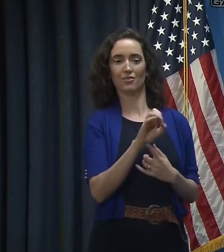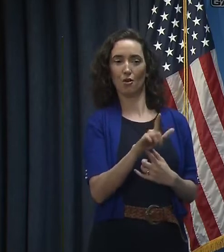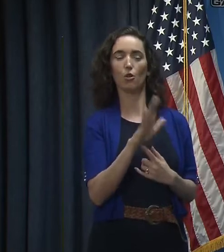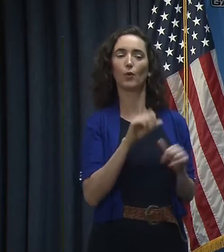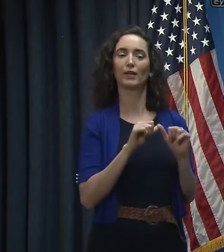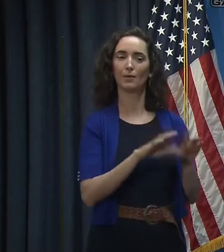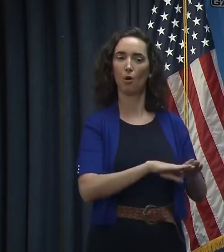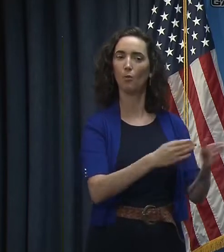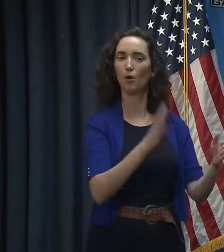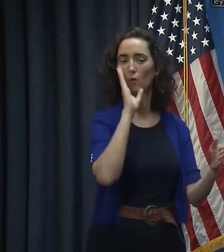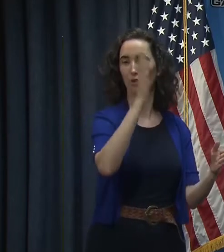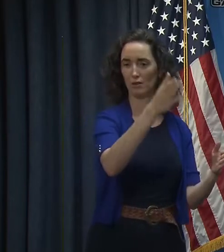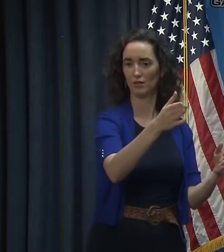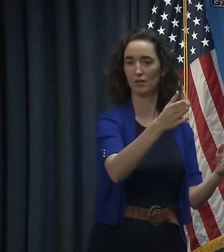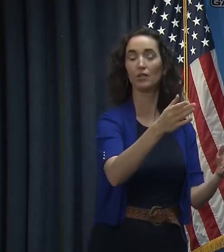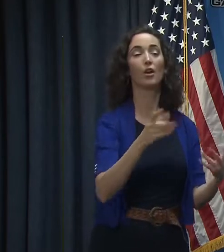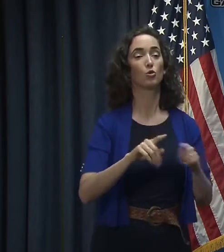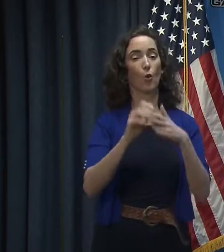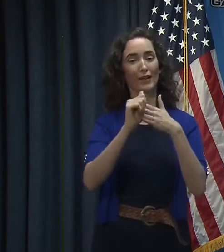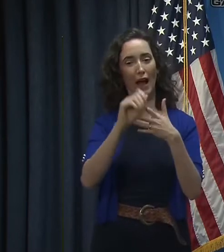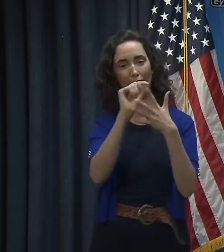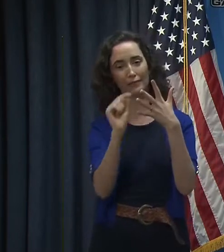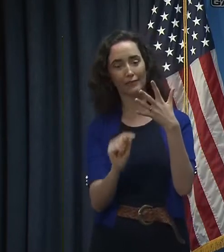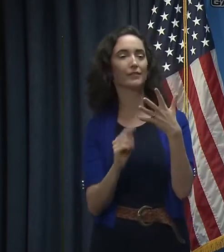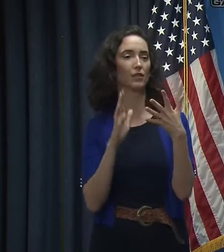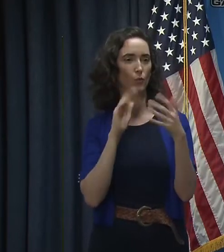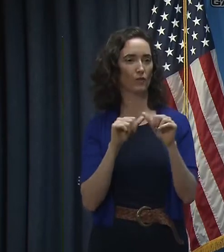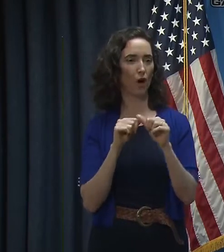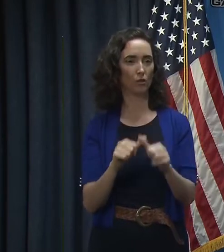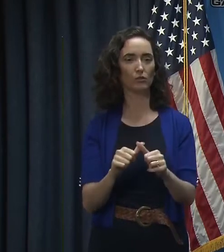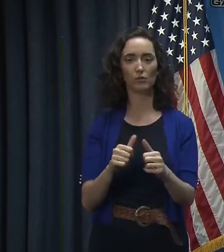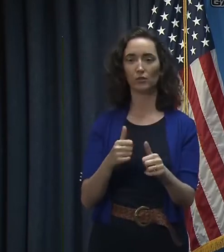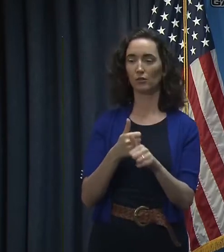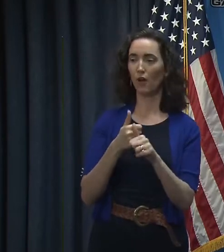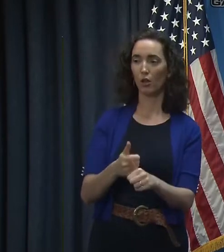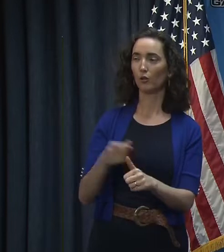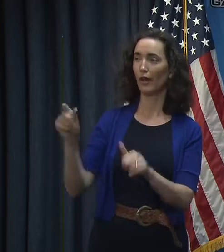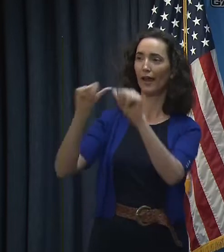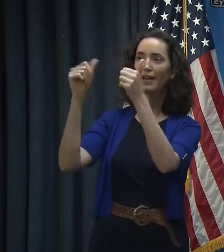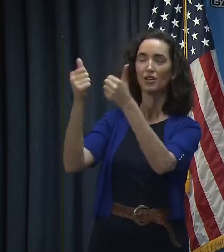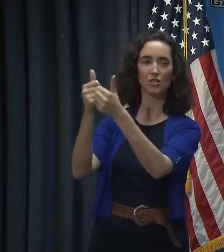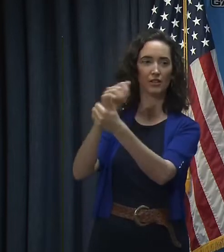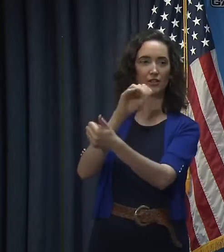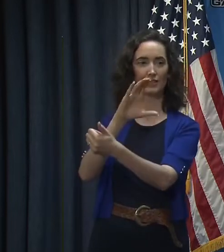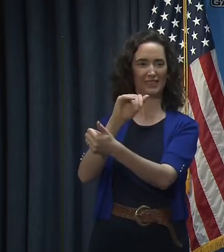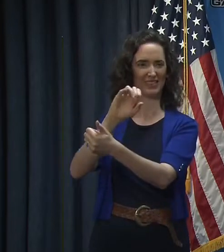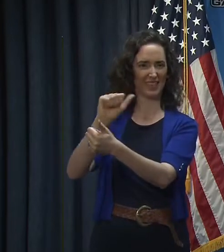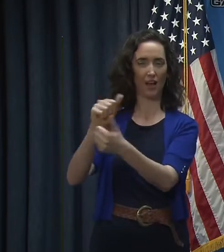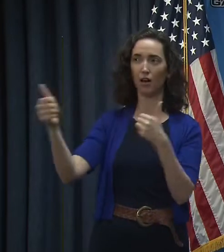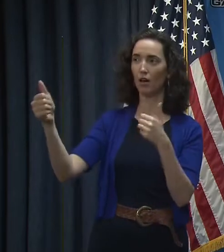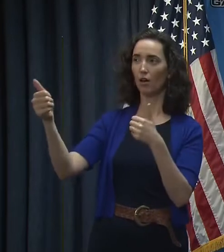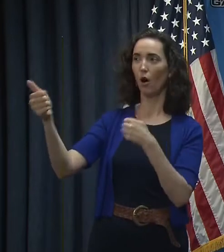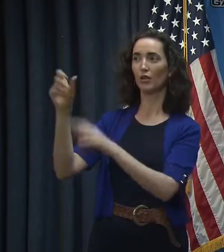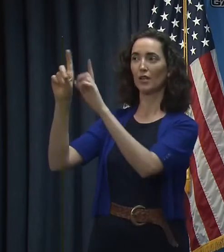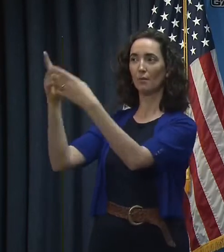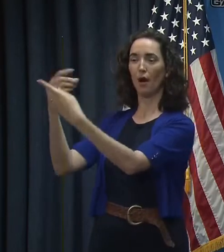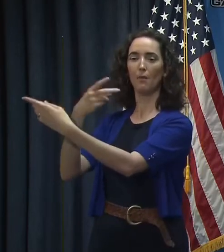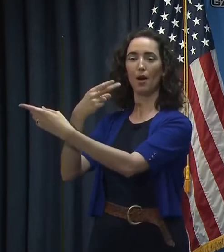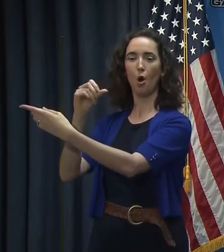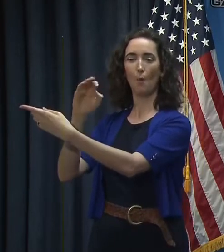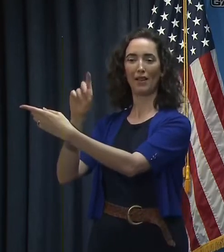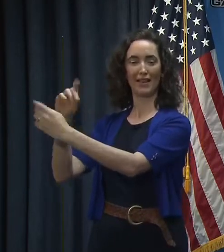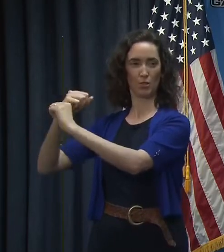have throughout. That's the Cybersecurity and Infrastructure Security Agency under the Department of Homeland Security. And by the way, they're currently